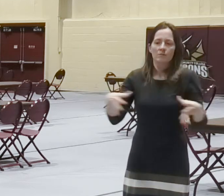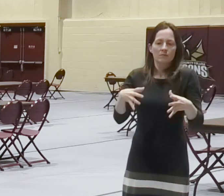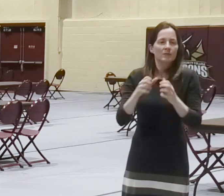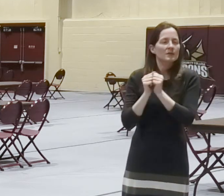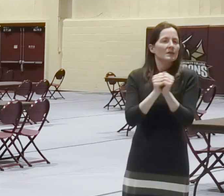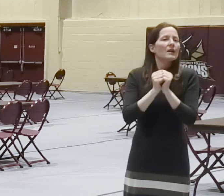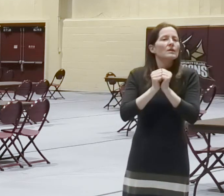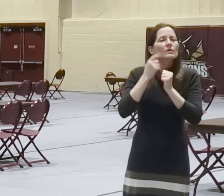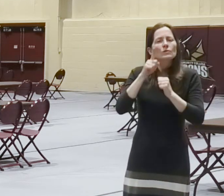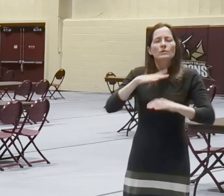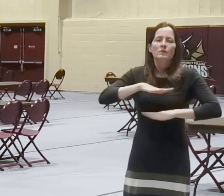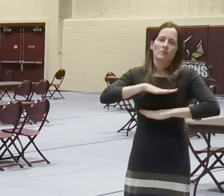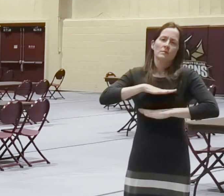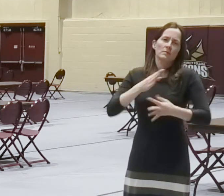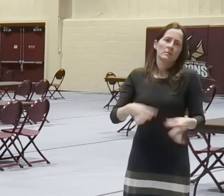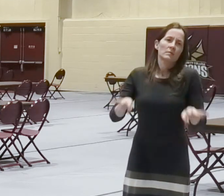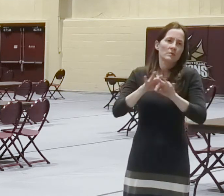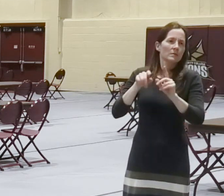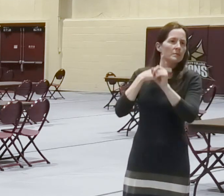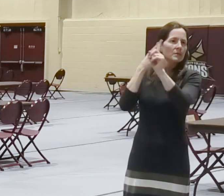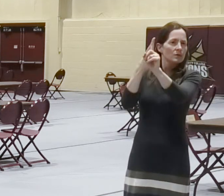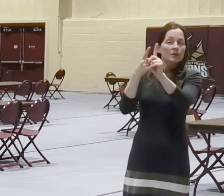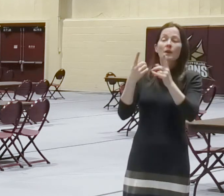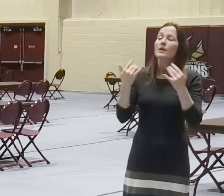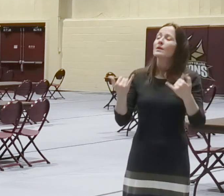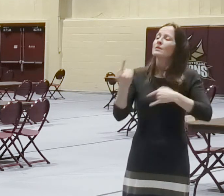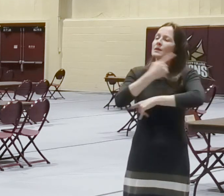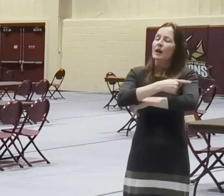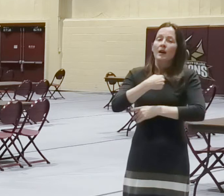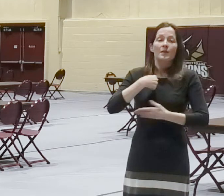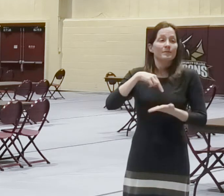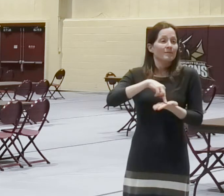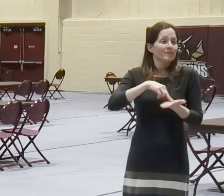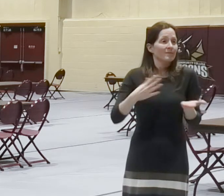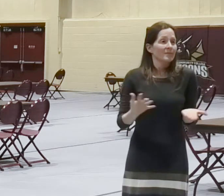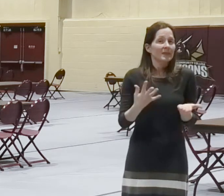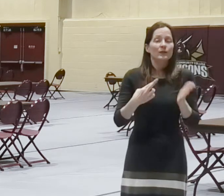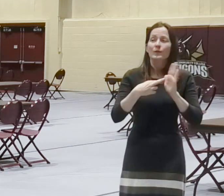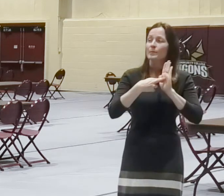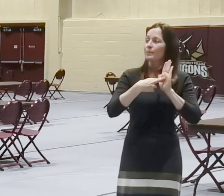mission. I stand before you today representing a